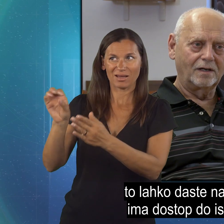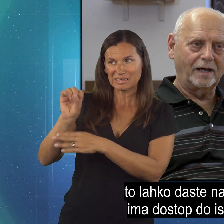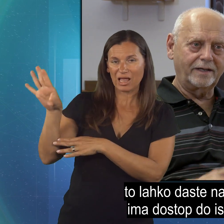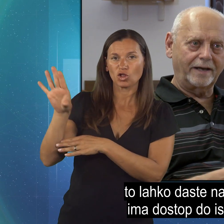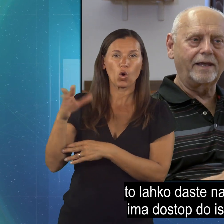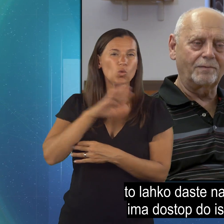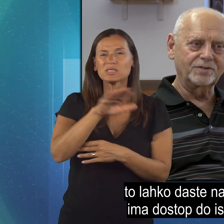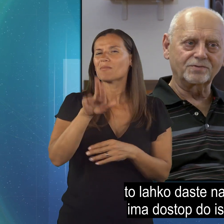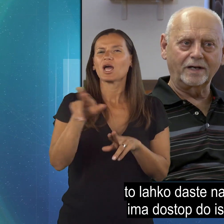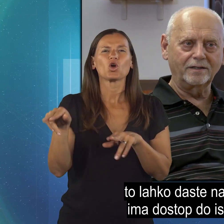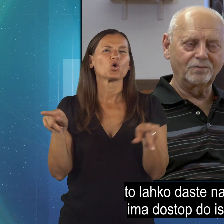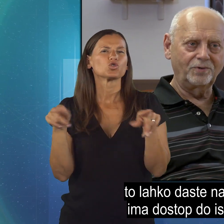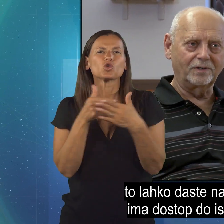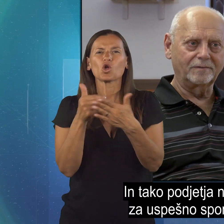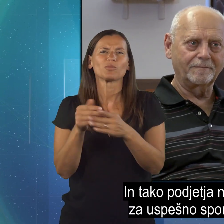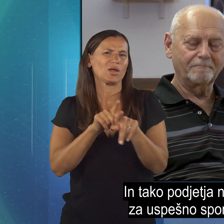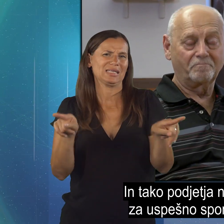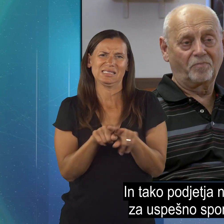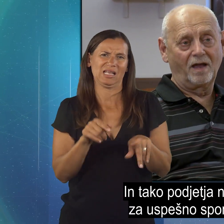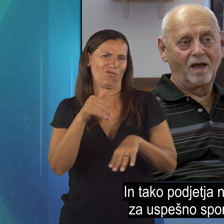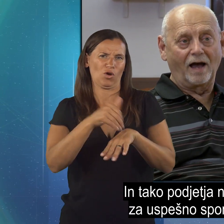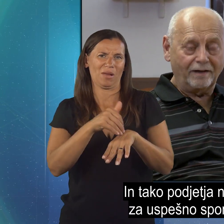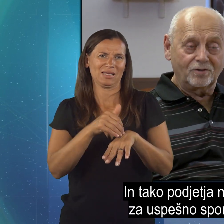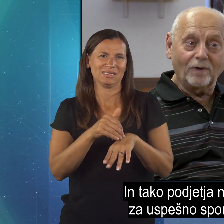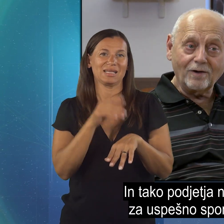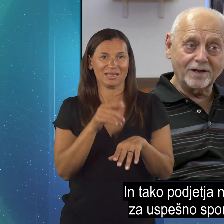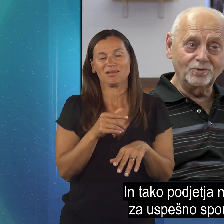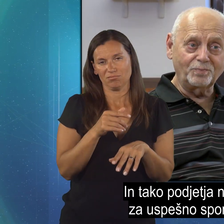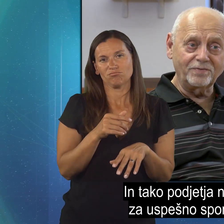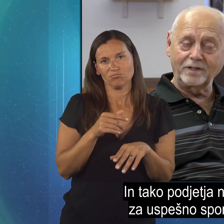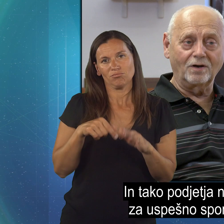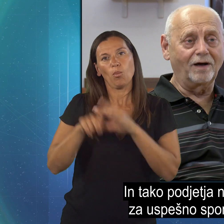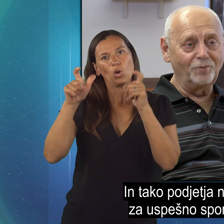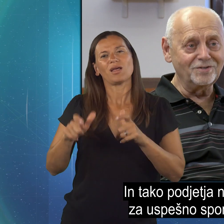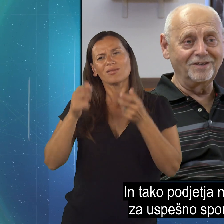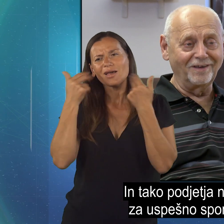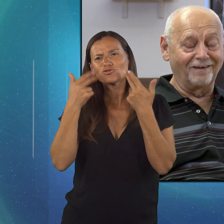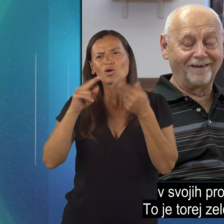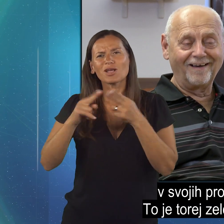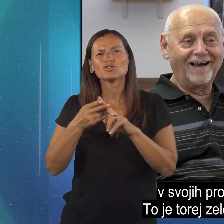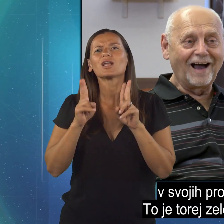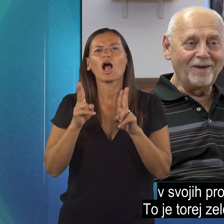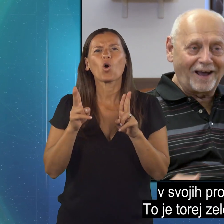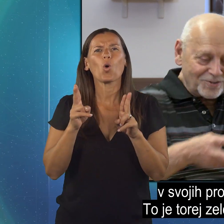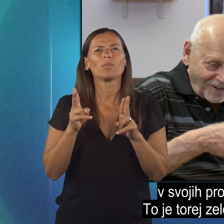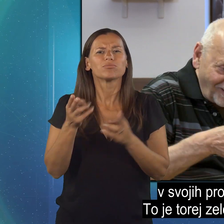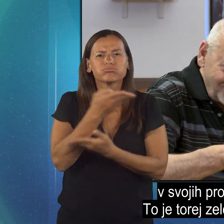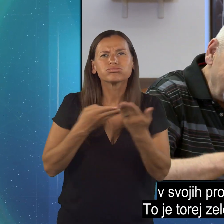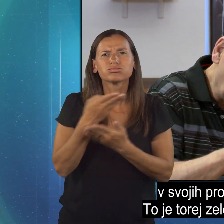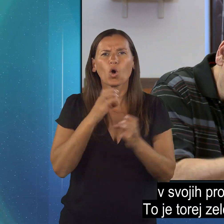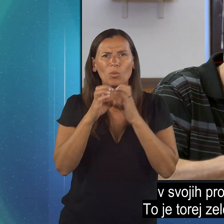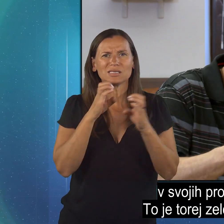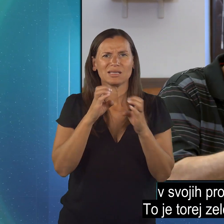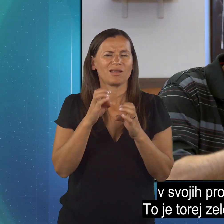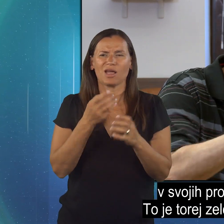Everyone has access to the same information. And so businesses find a way to communicate successfully in their programs.